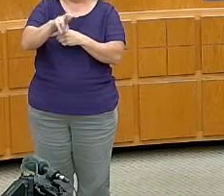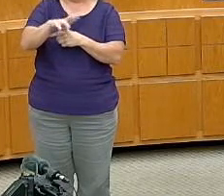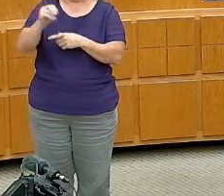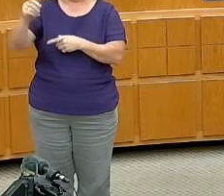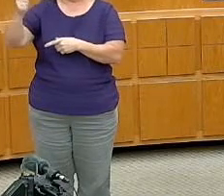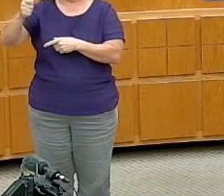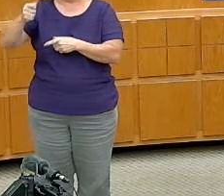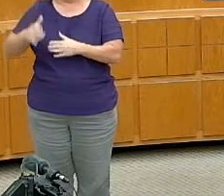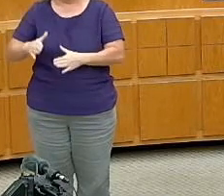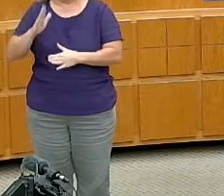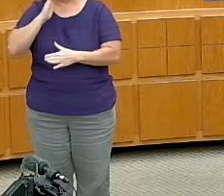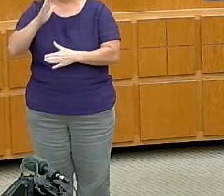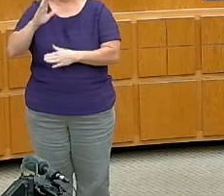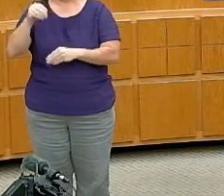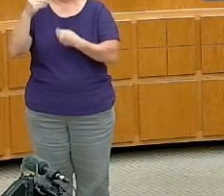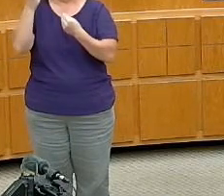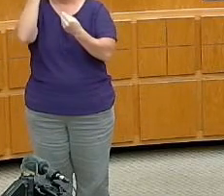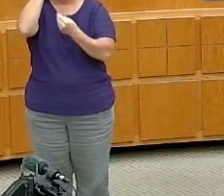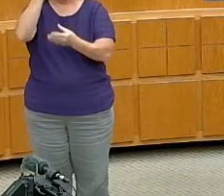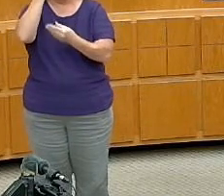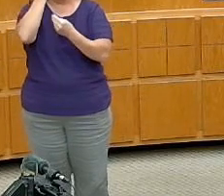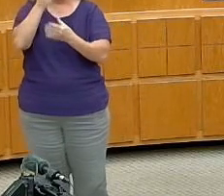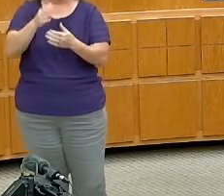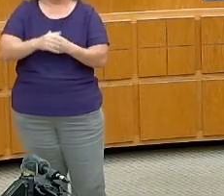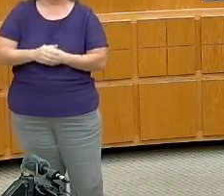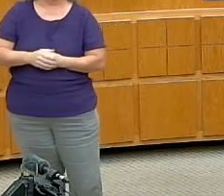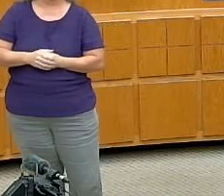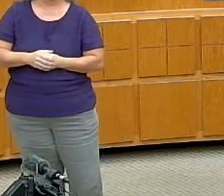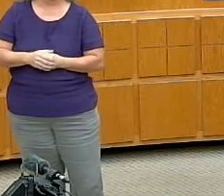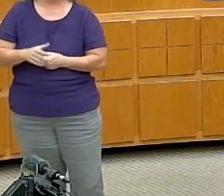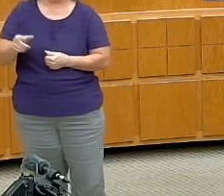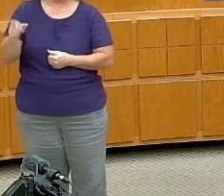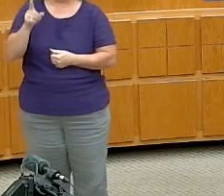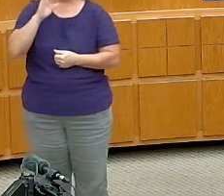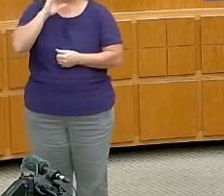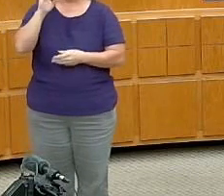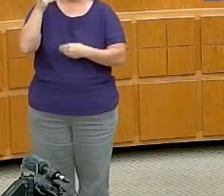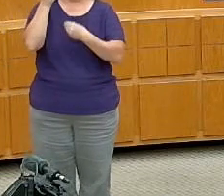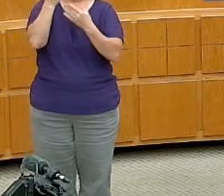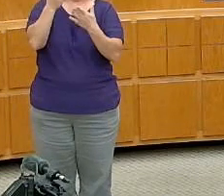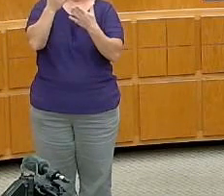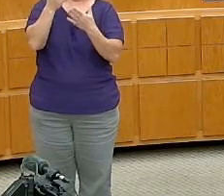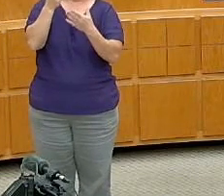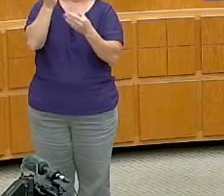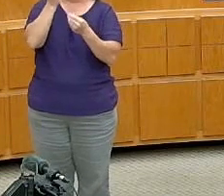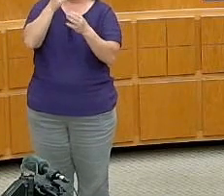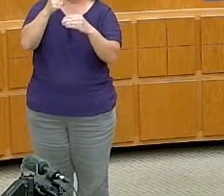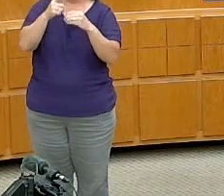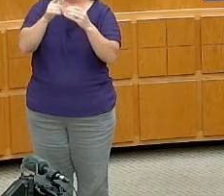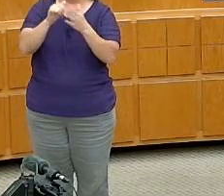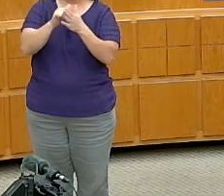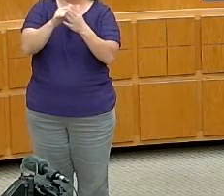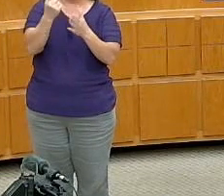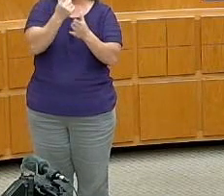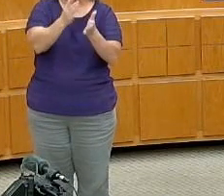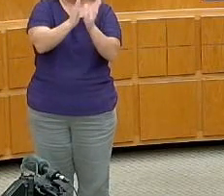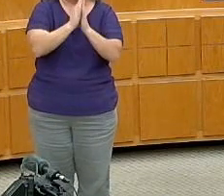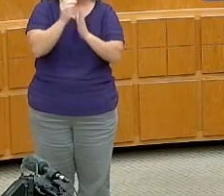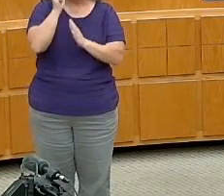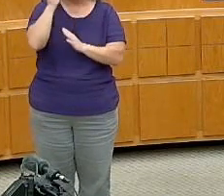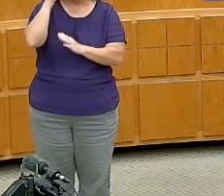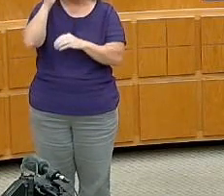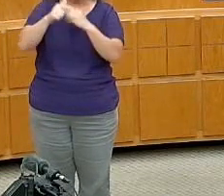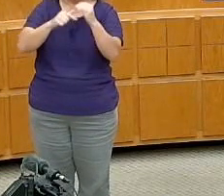County. She'll provide updates that were requested yesterday on Bob Hall Pier. We'll talk to the community about